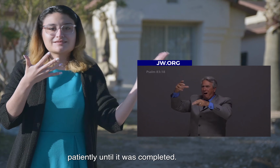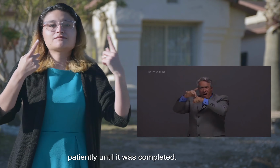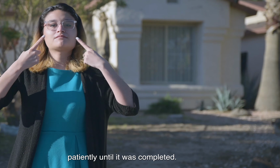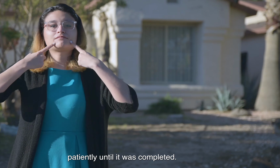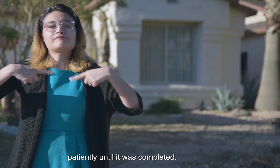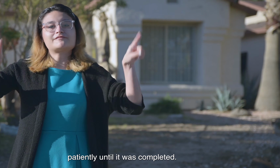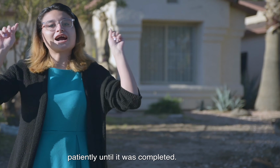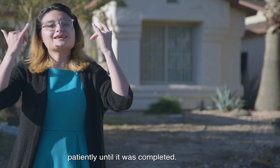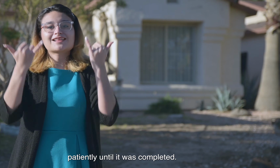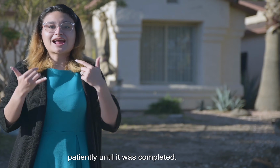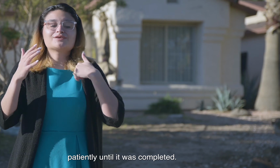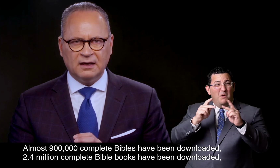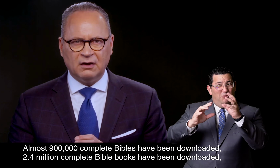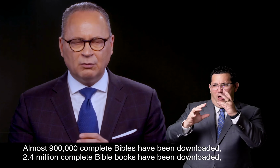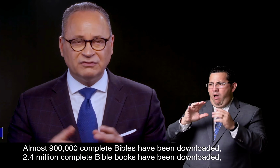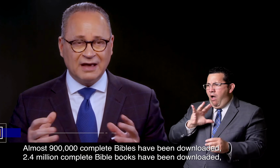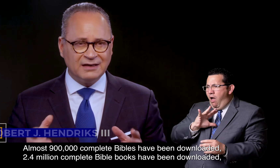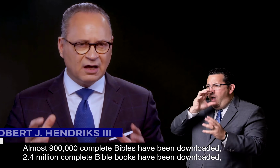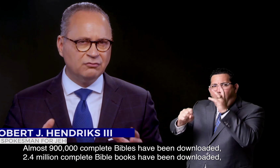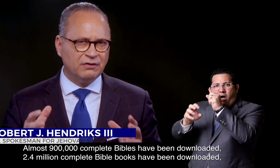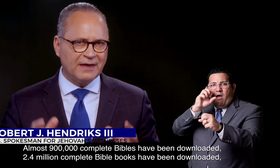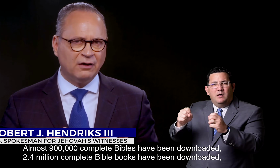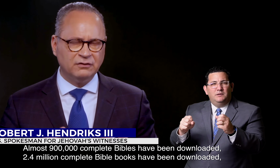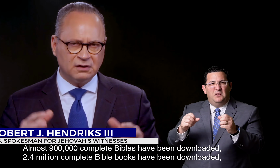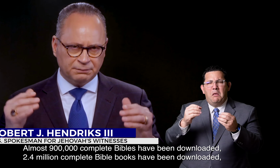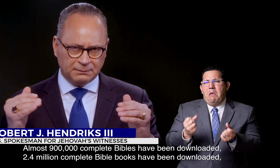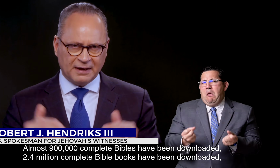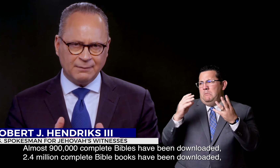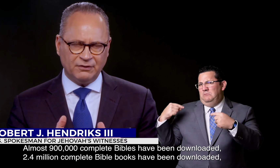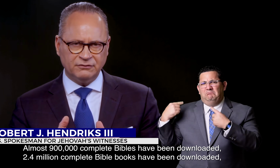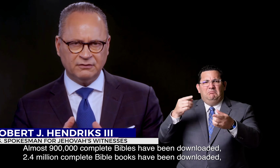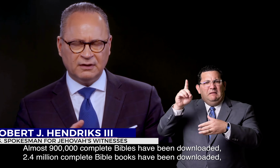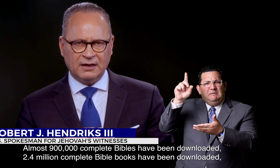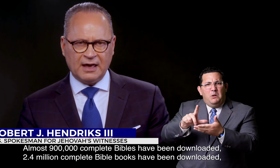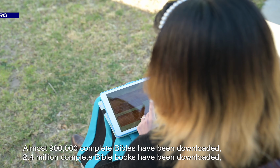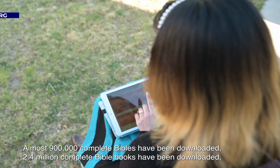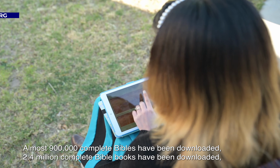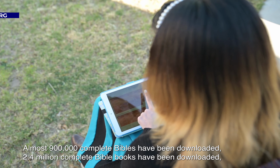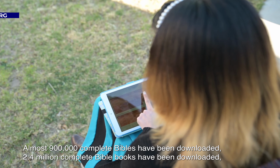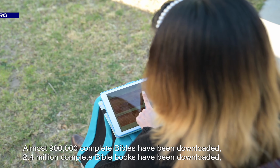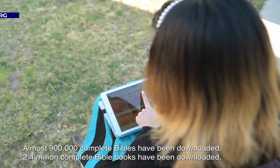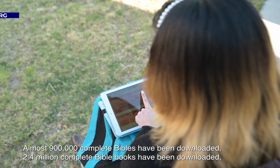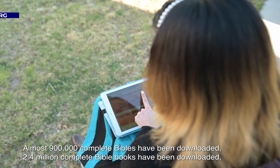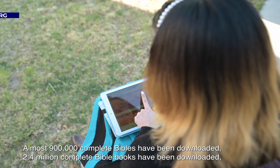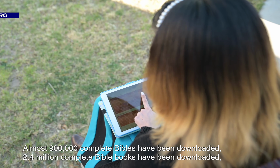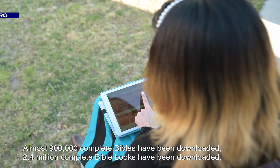waited patiently until it was completed. Almost 900,000 complete Bibles have been